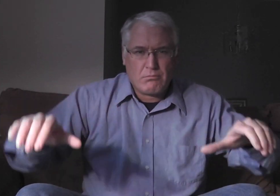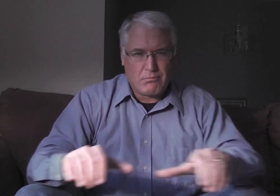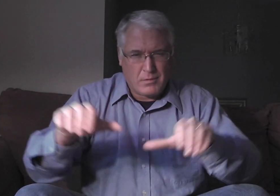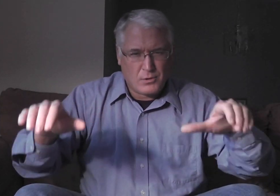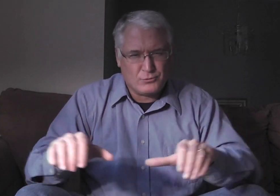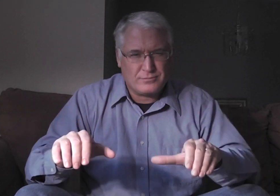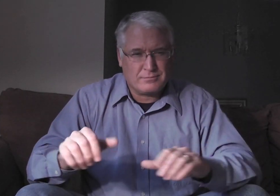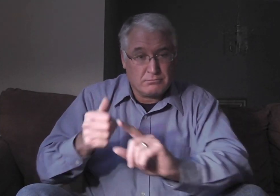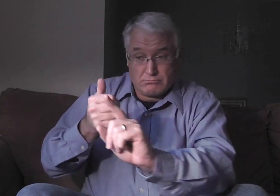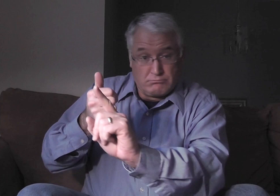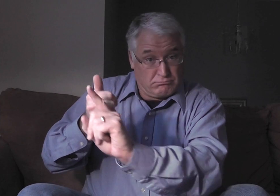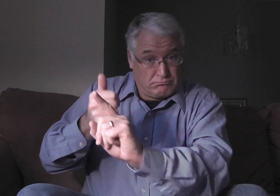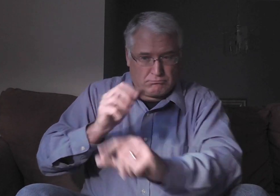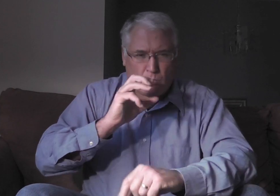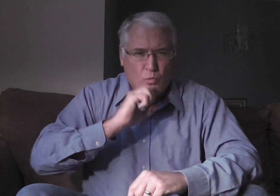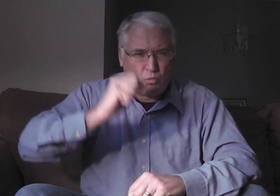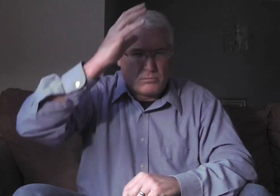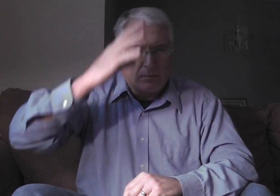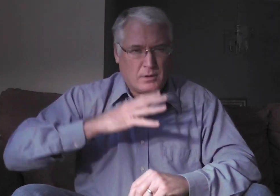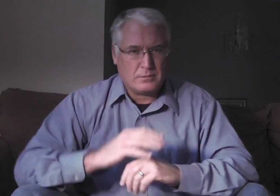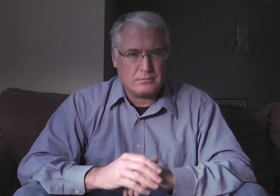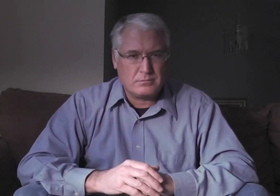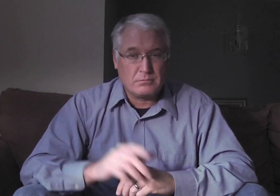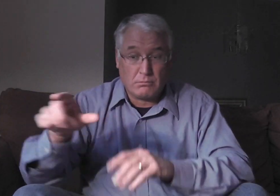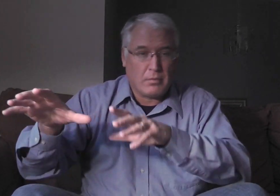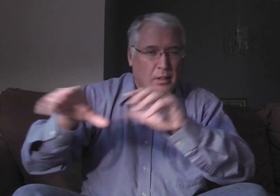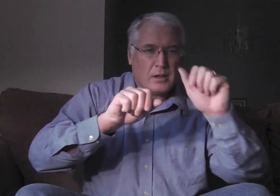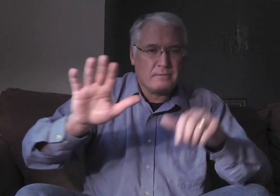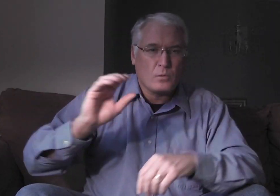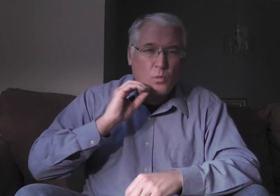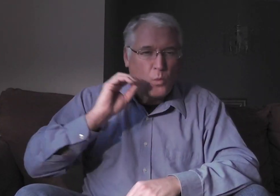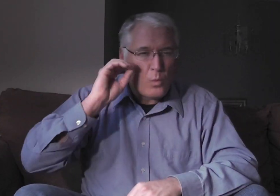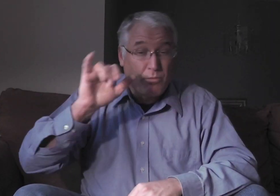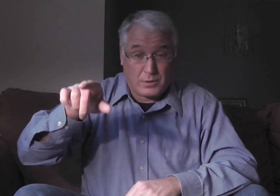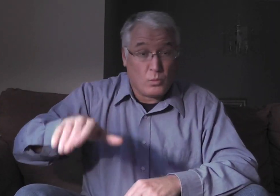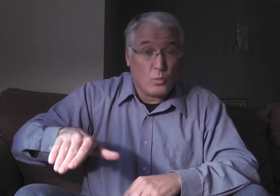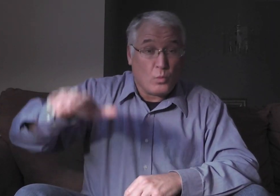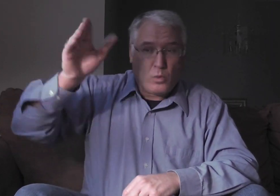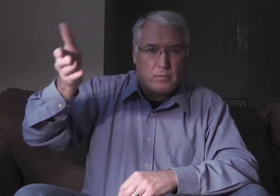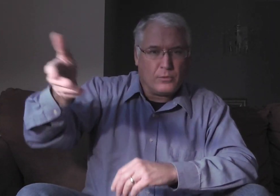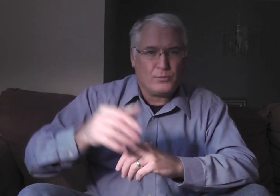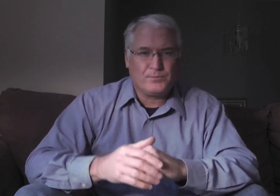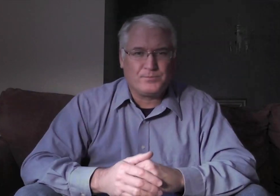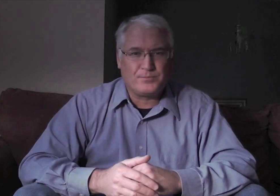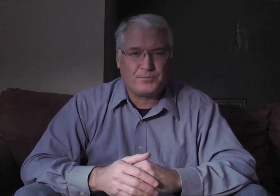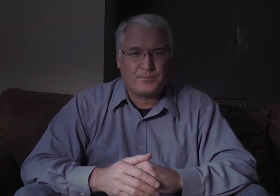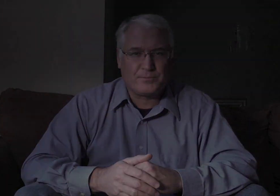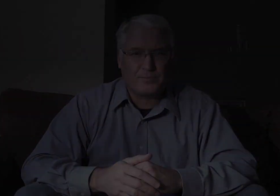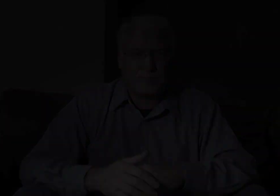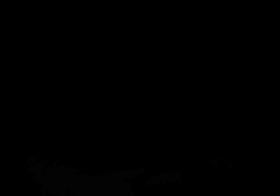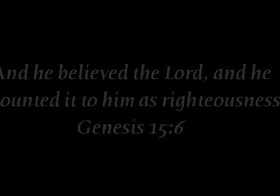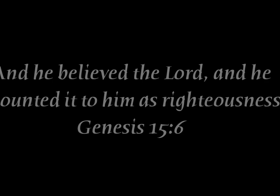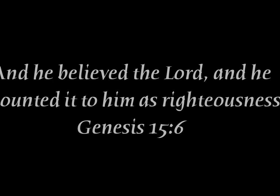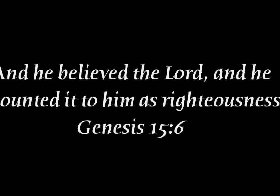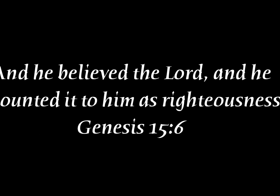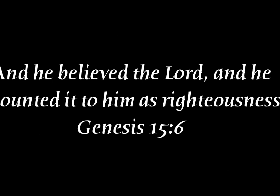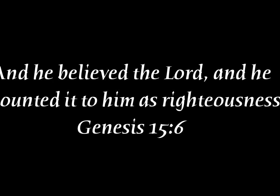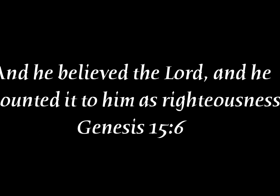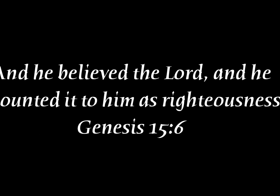was shown in his actions. He was an old man, and he left his home that he grew up in. And he believed